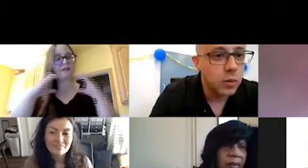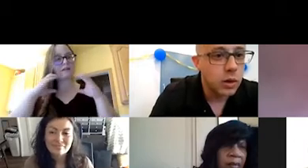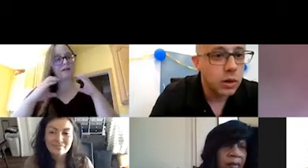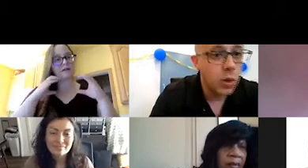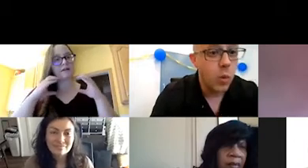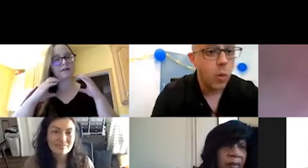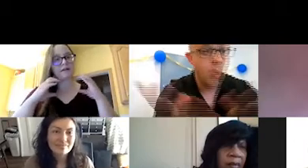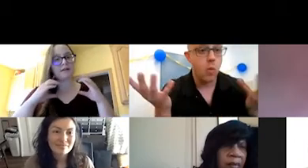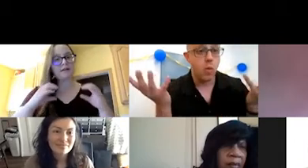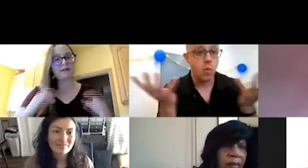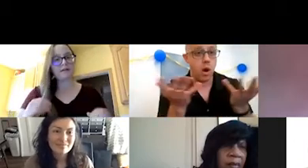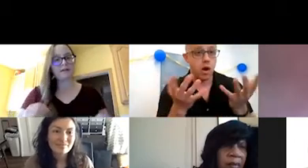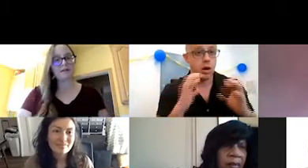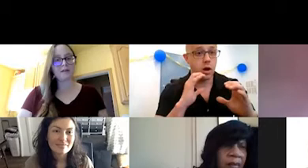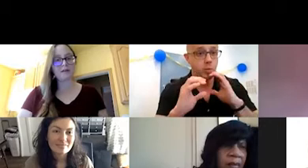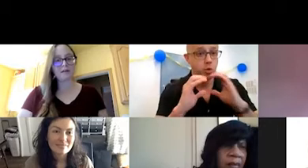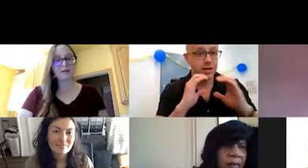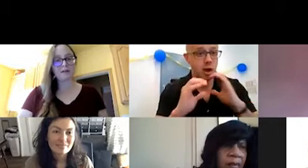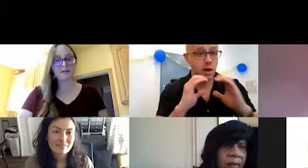She wanted to.